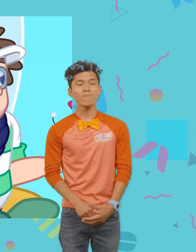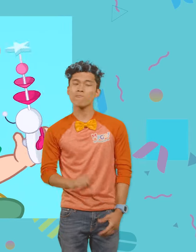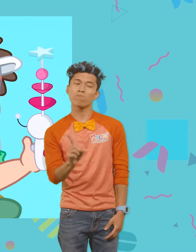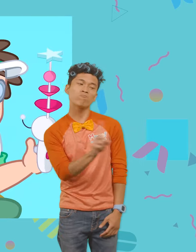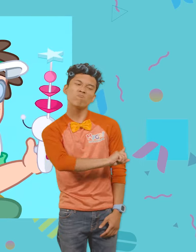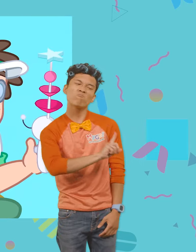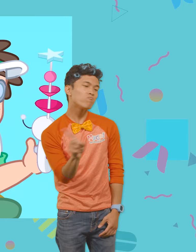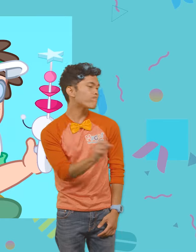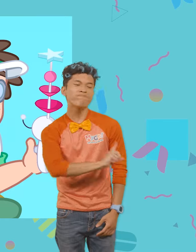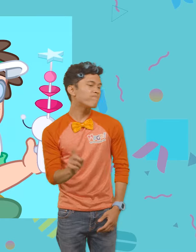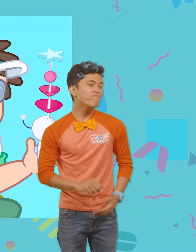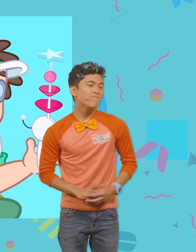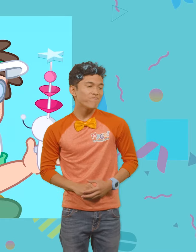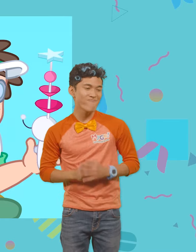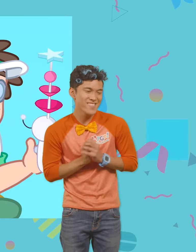I don't think so.